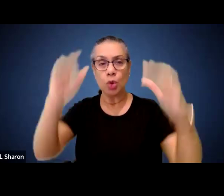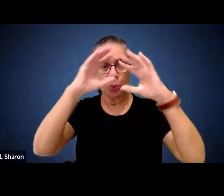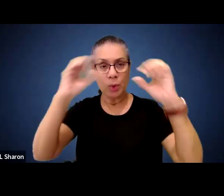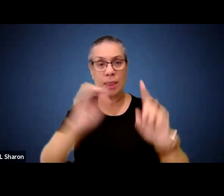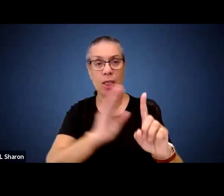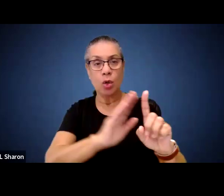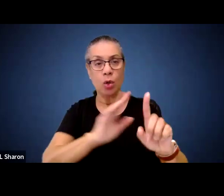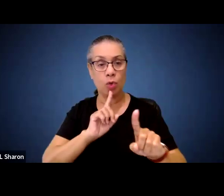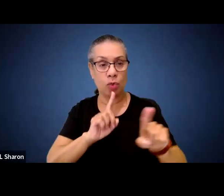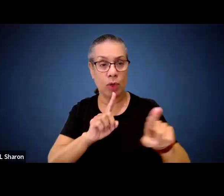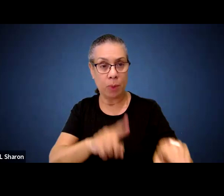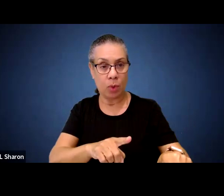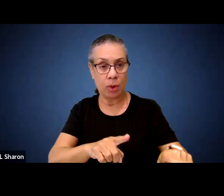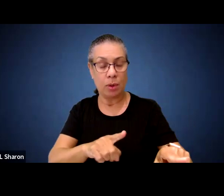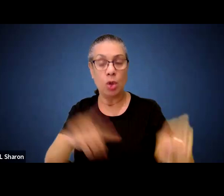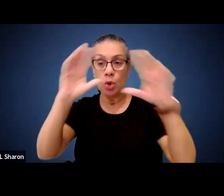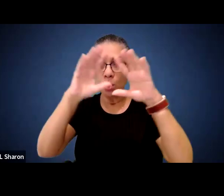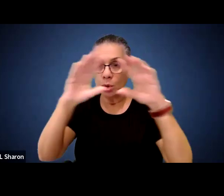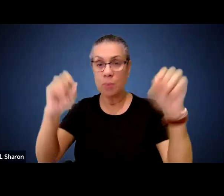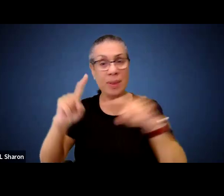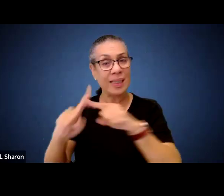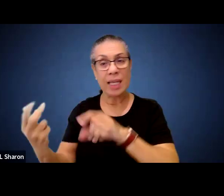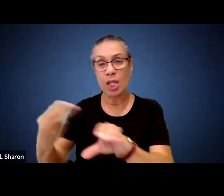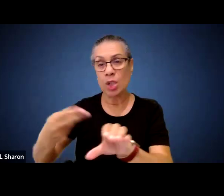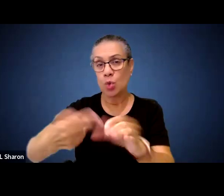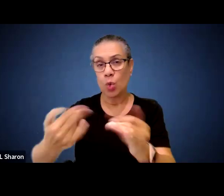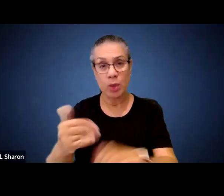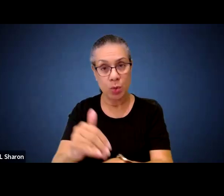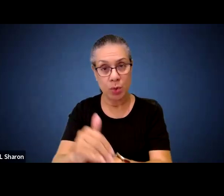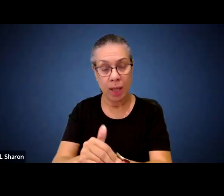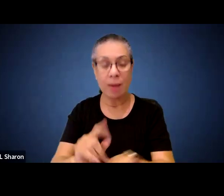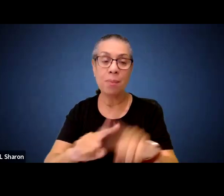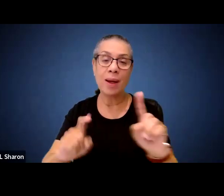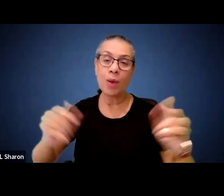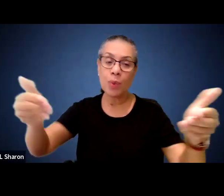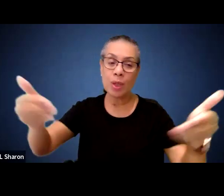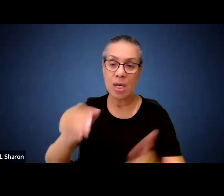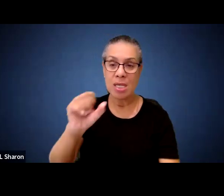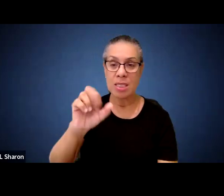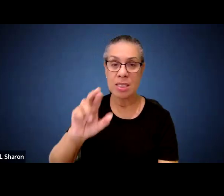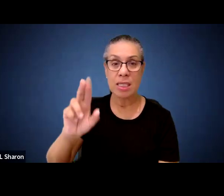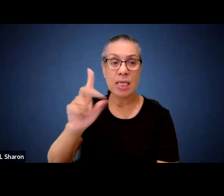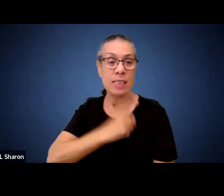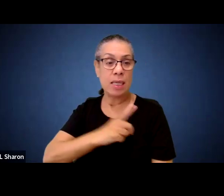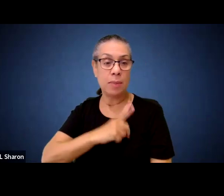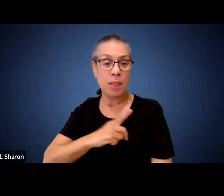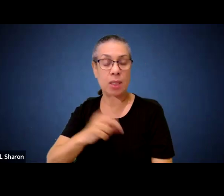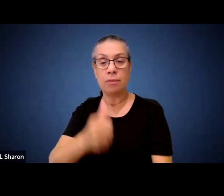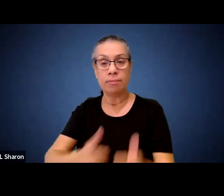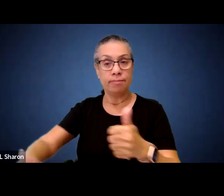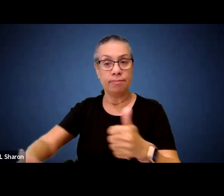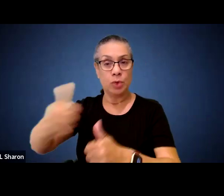report. The superintendent is unable to join us tonight, but I would like to welcome Senior Deputy Superintendent of